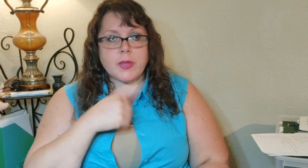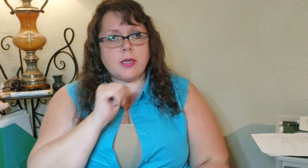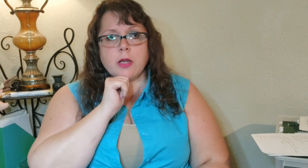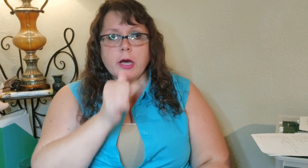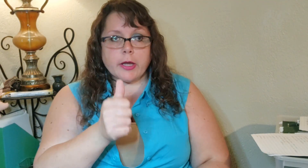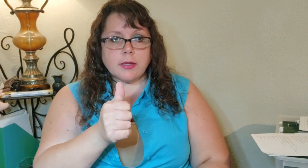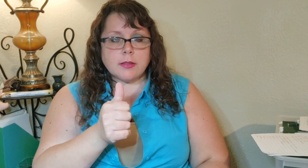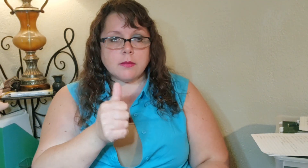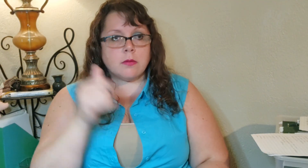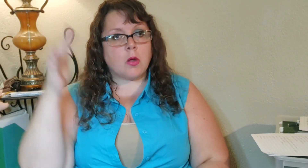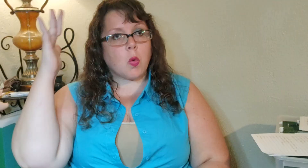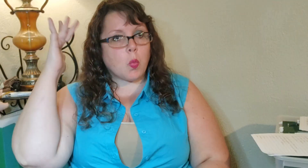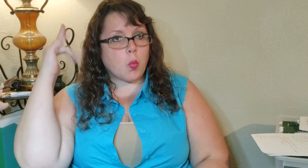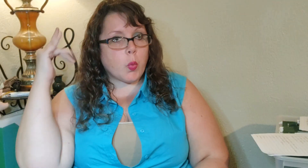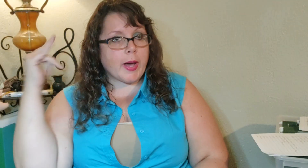me not why.